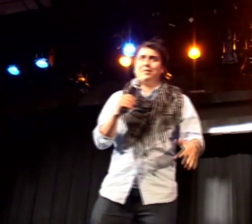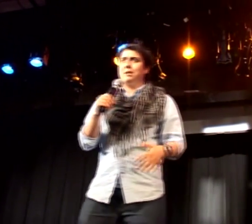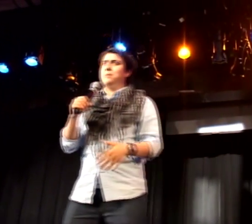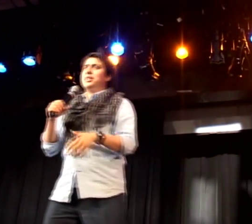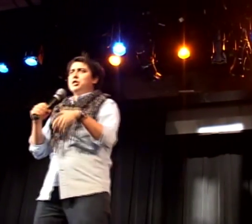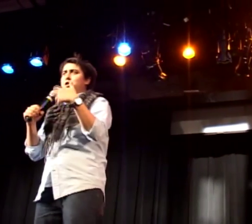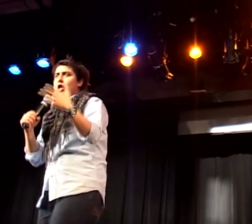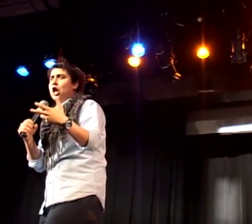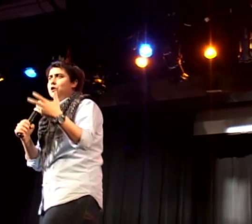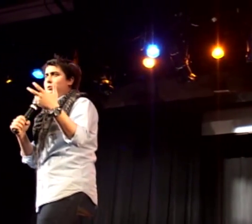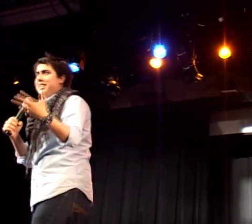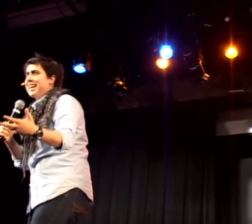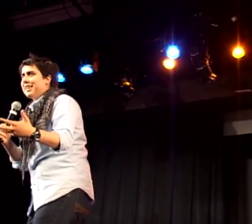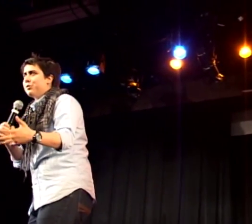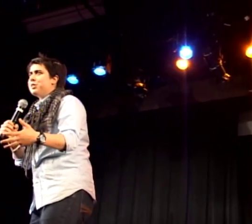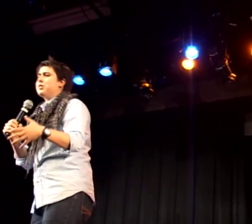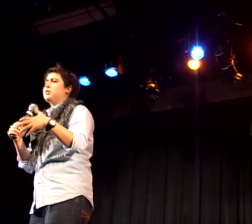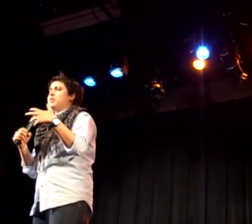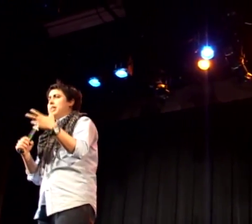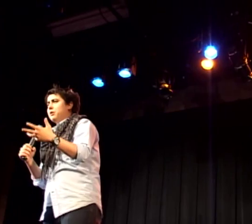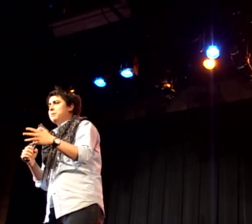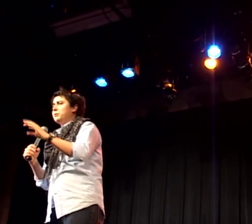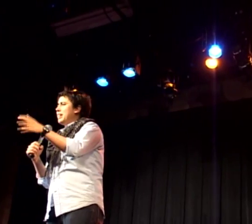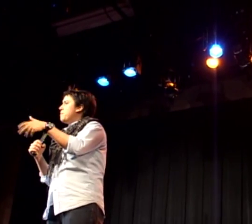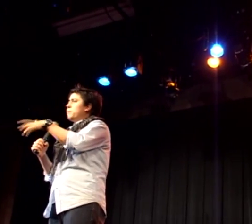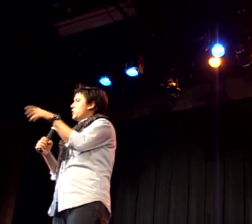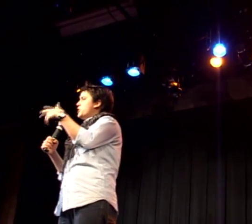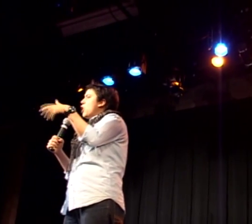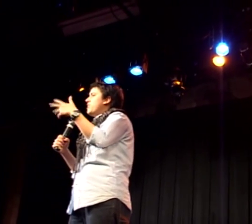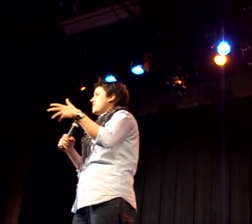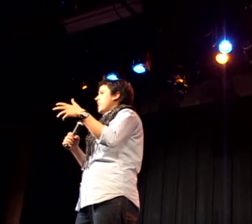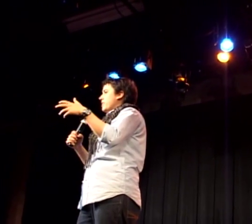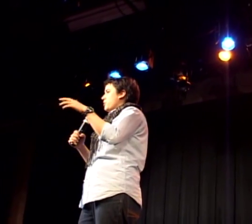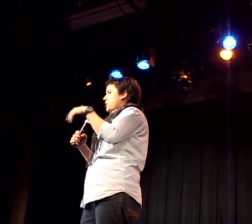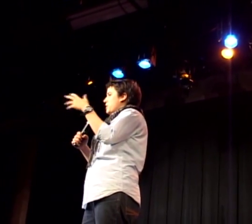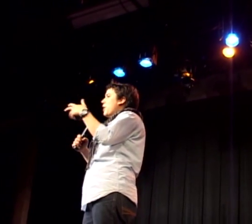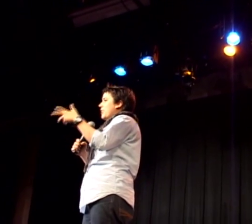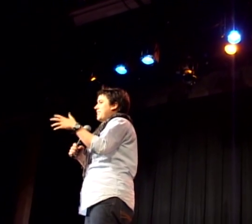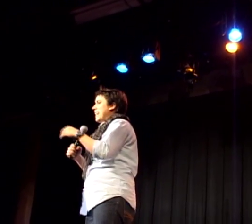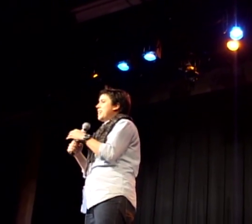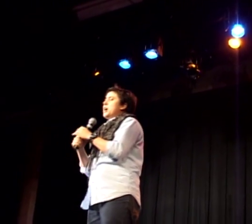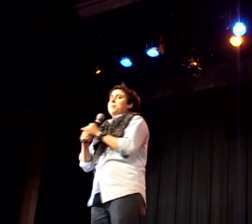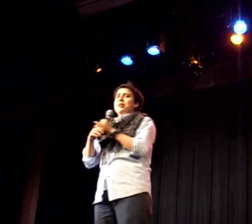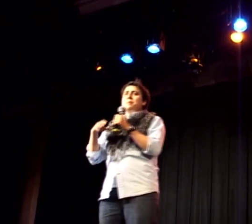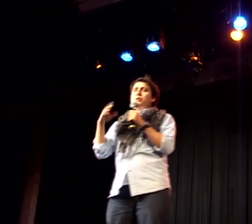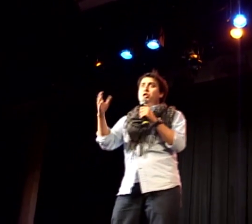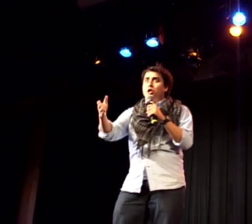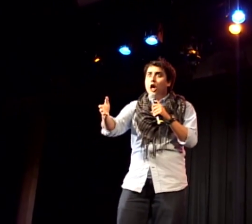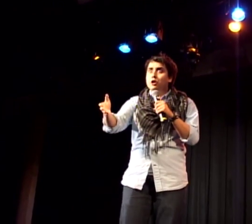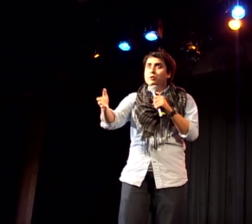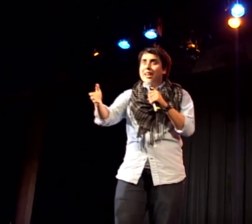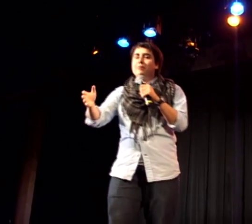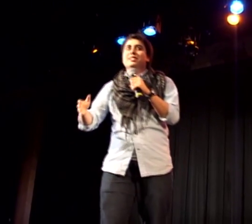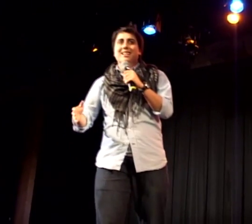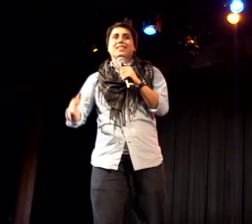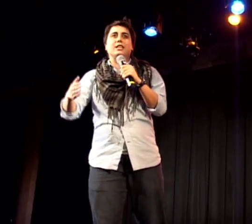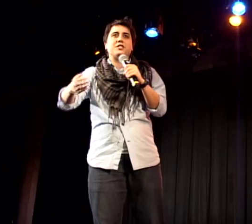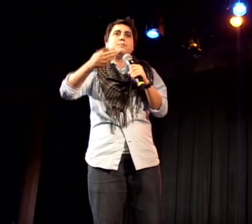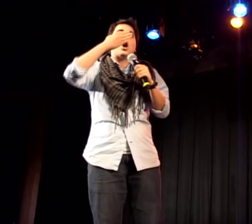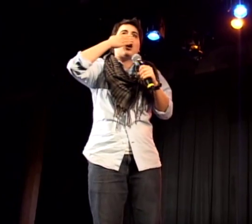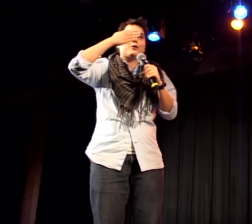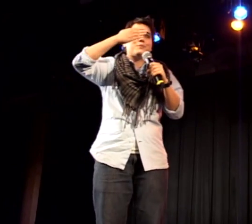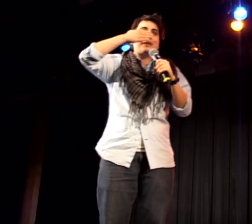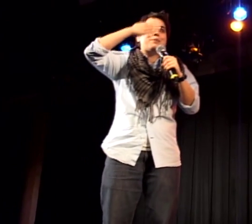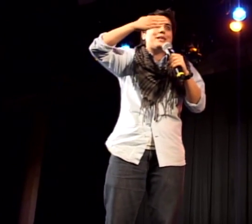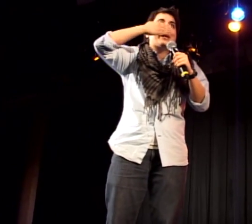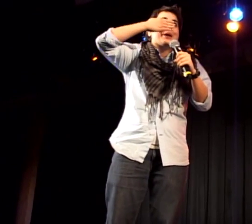dog is deaf. And some people are like, does your dog know sign language? I'm usually hearing people. Deaf people just know these things. They're just smart like that. But hearing people, does your dog know sign language? Yes, he